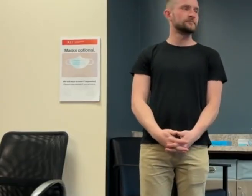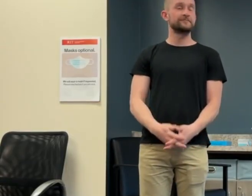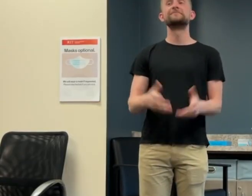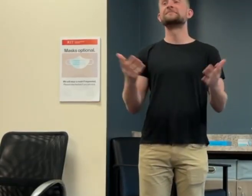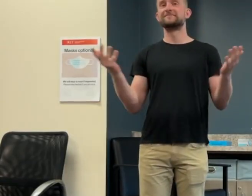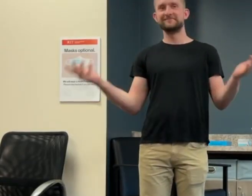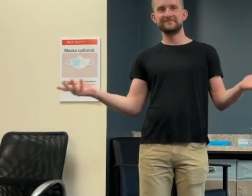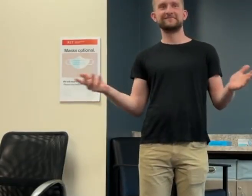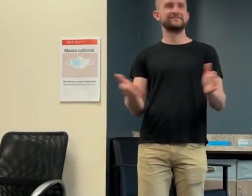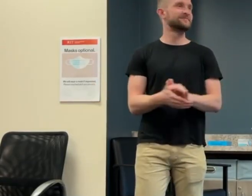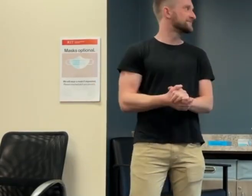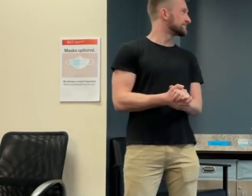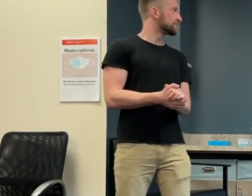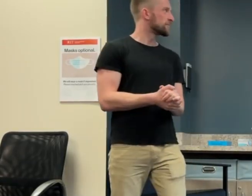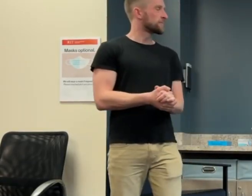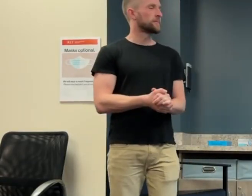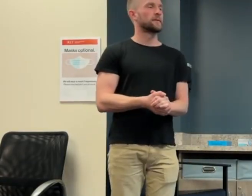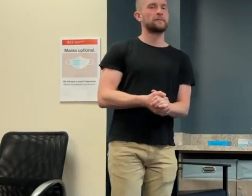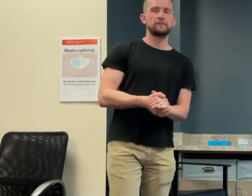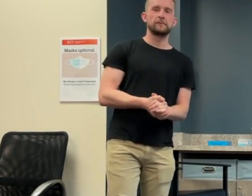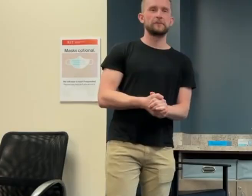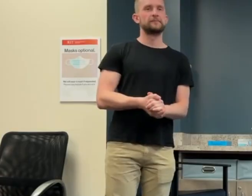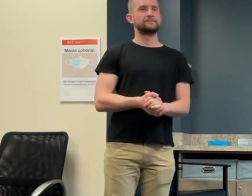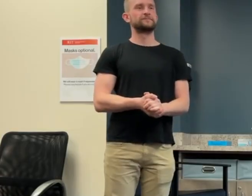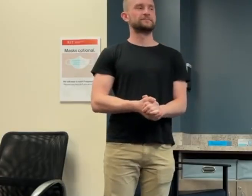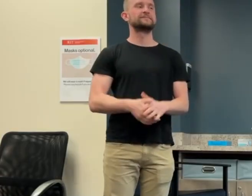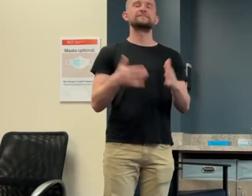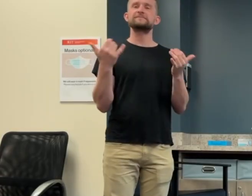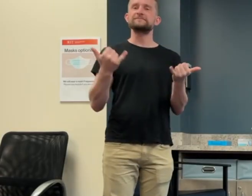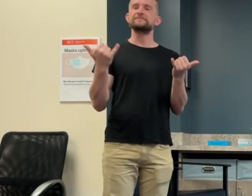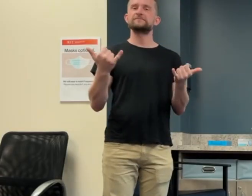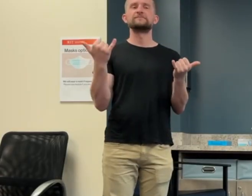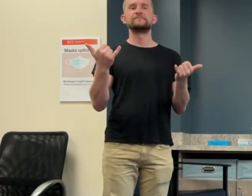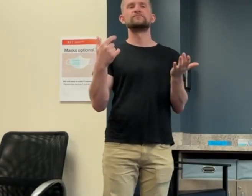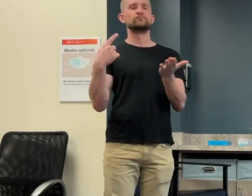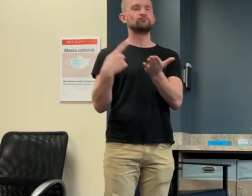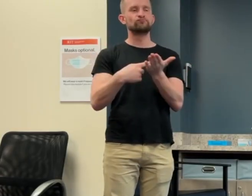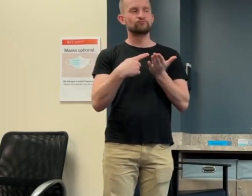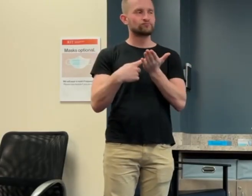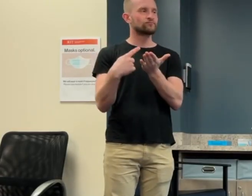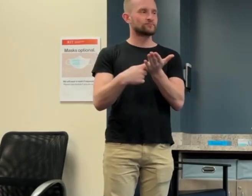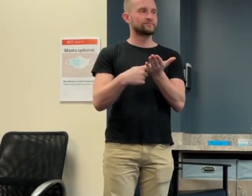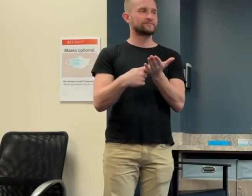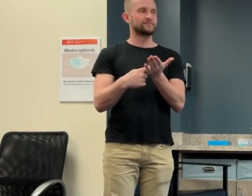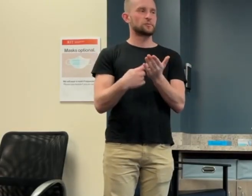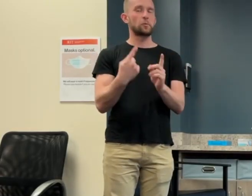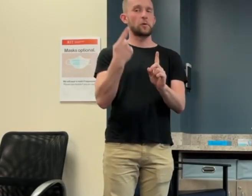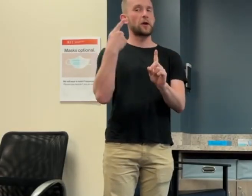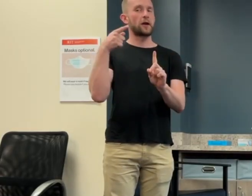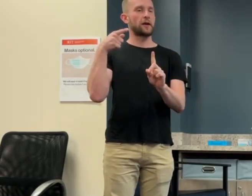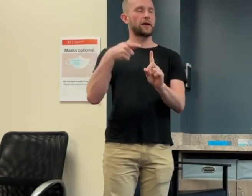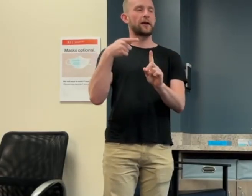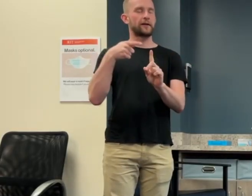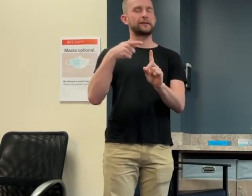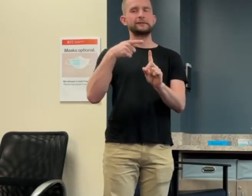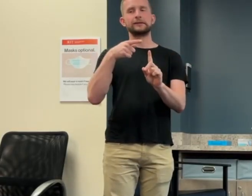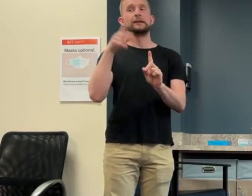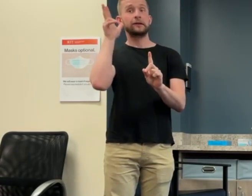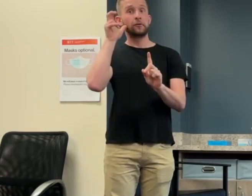Okay, so I'm going to tell you guys we're going to focus on one kind of hearing